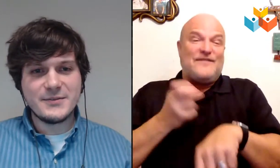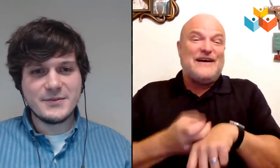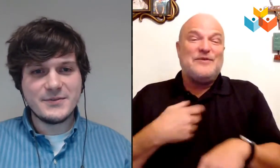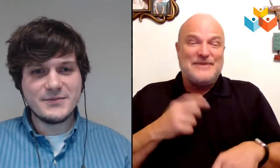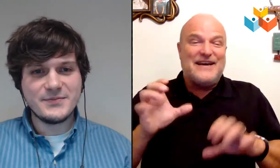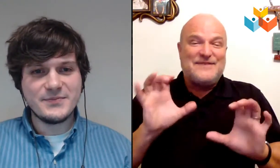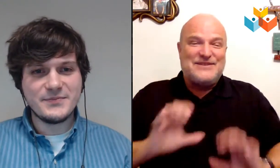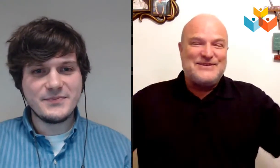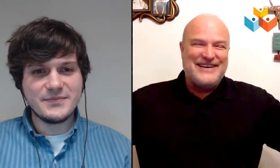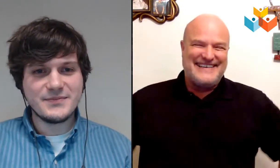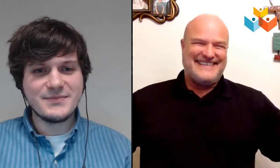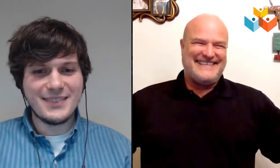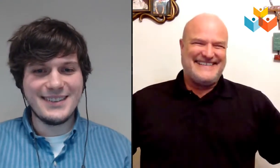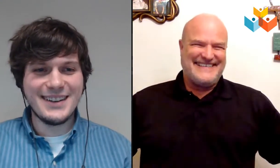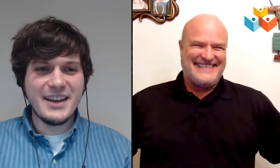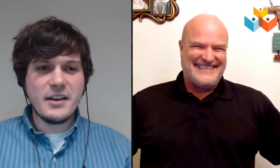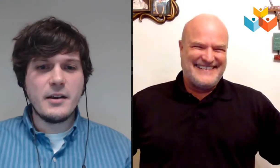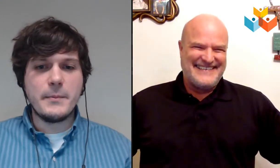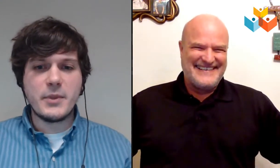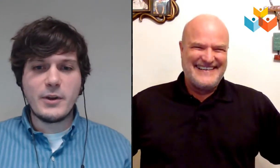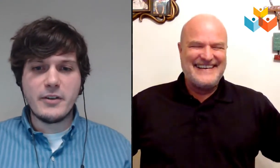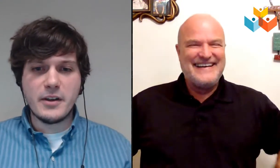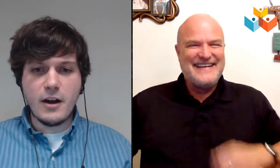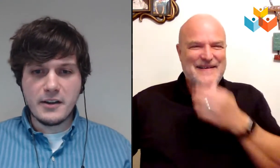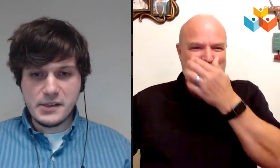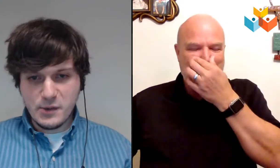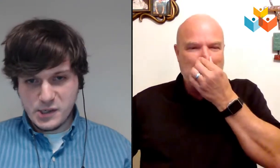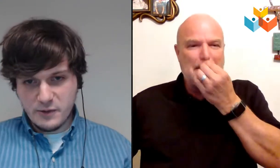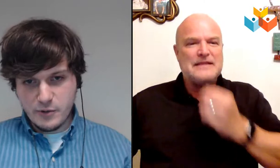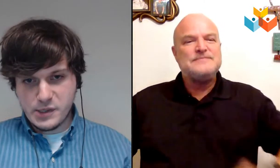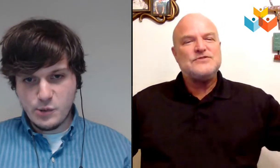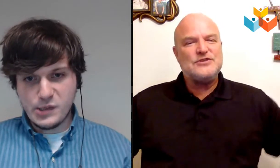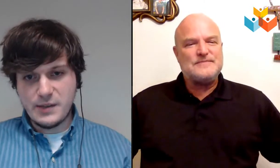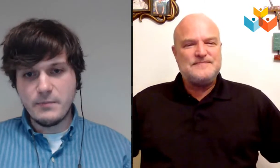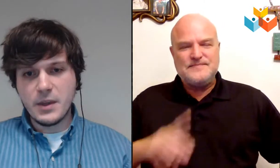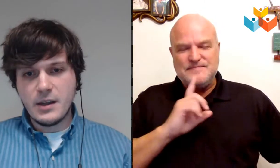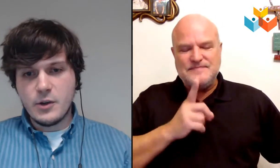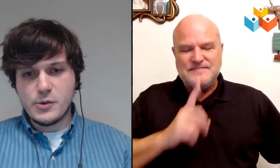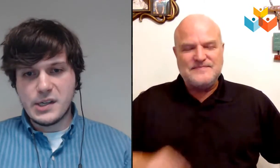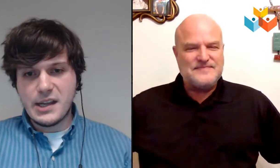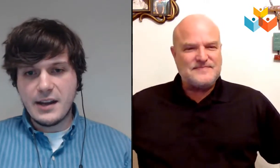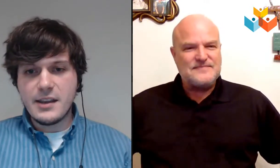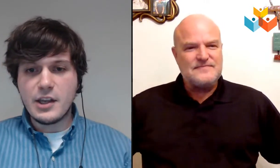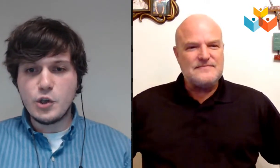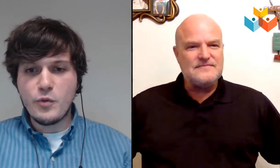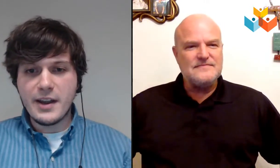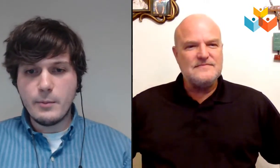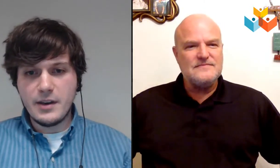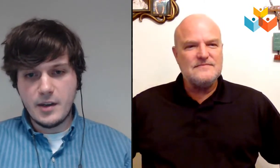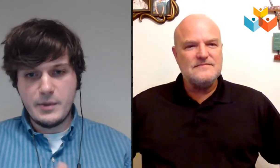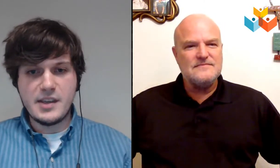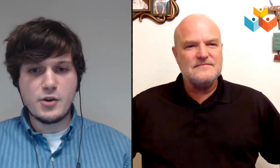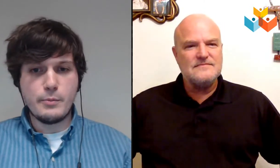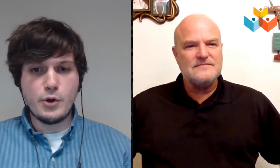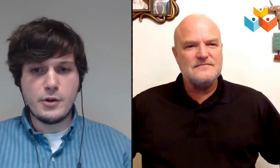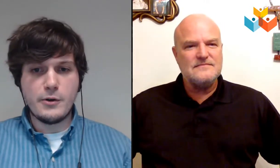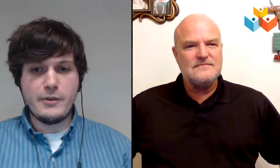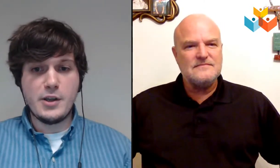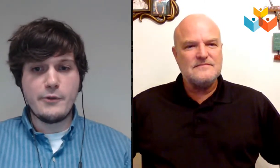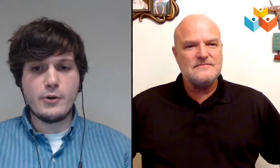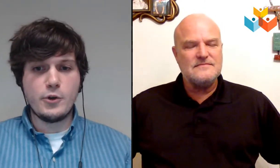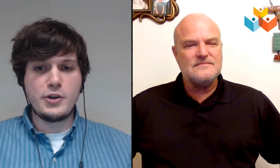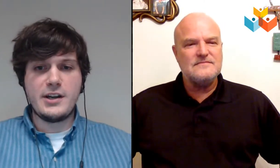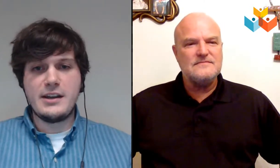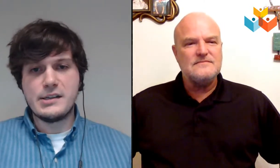would be tough. That would be tough to do. We have an audience question from Susan, who says, Eddie, can you recommend a beginner book